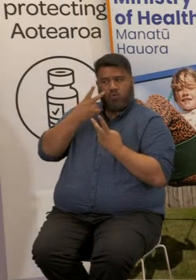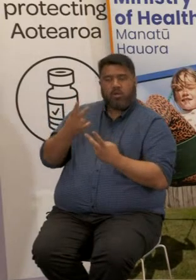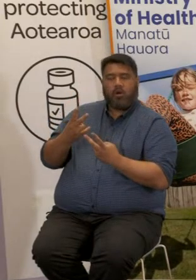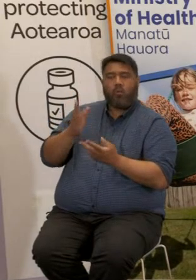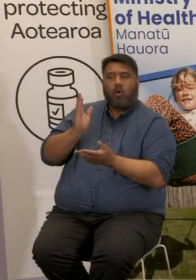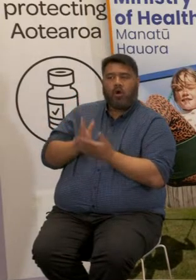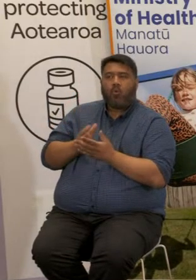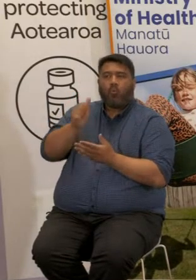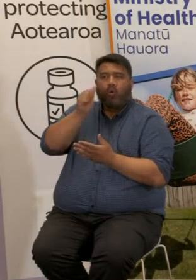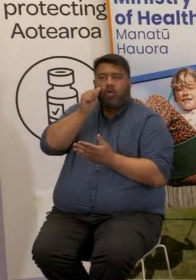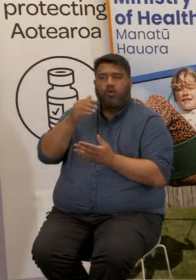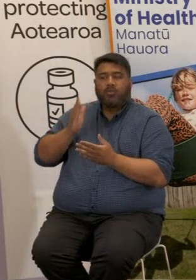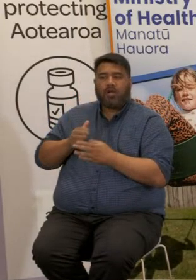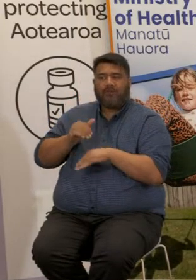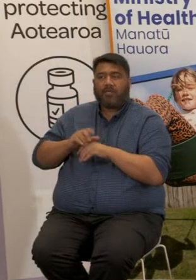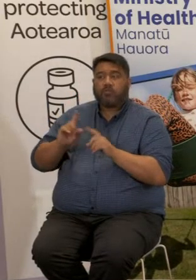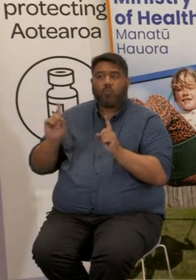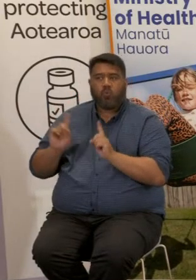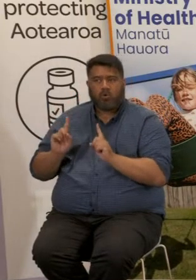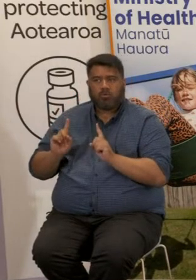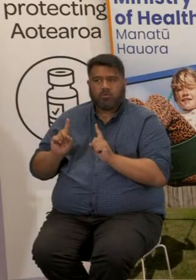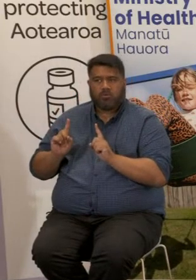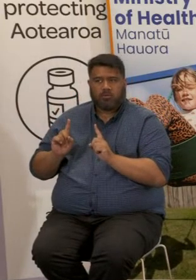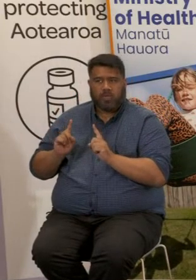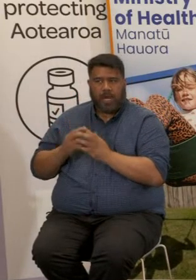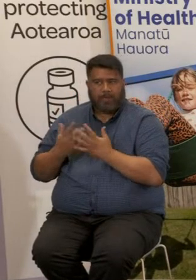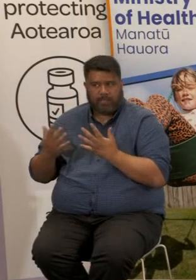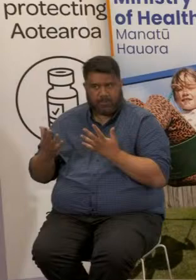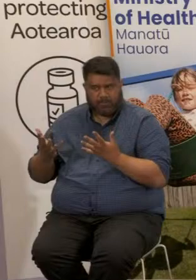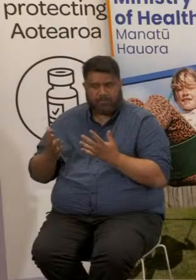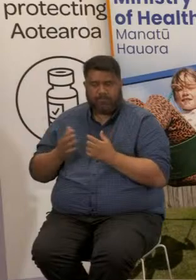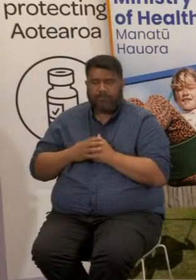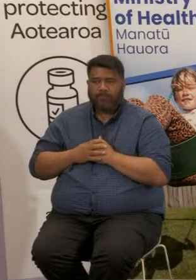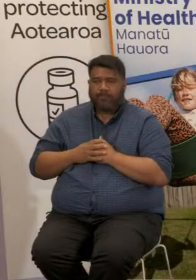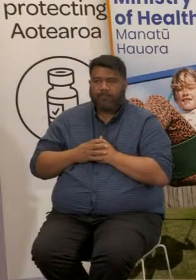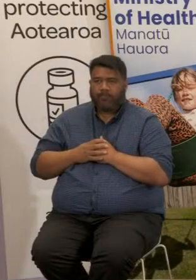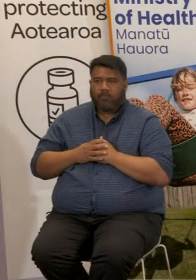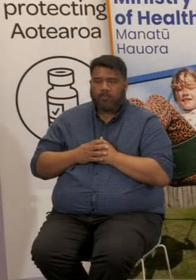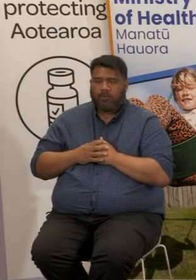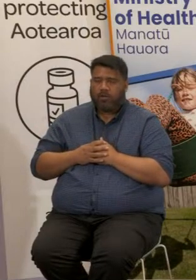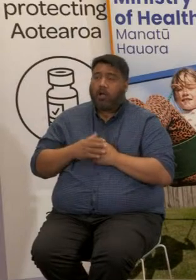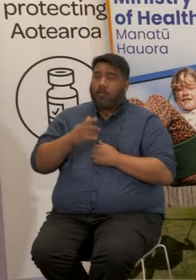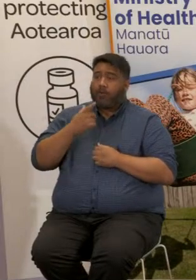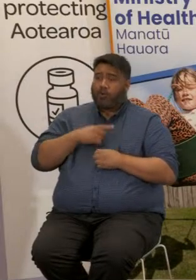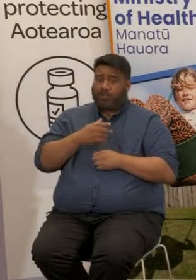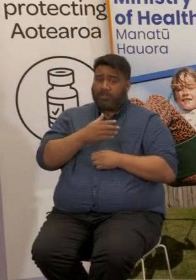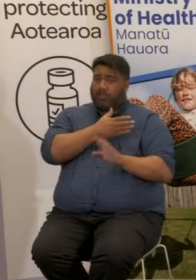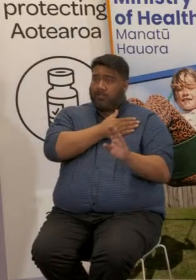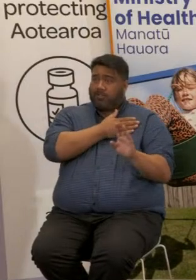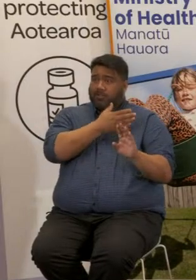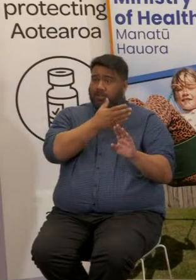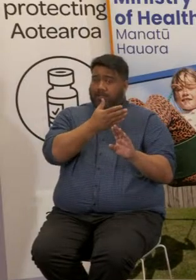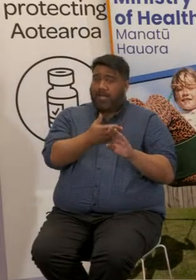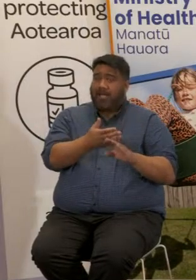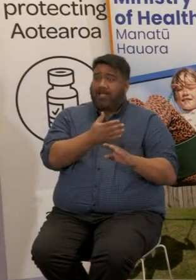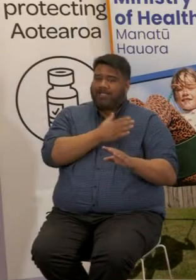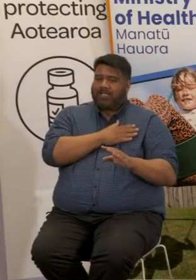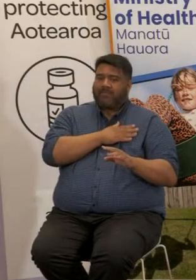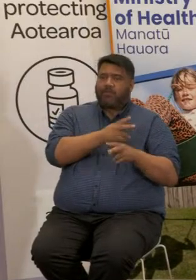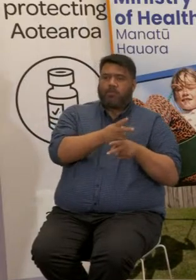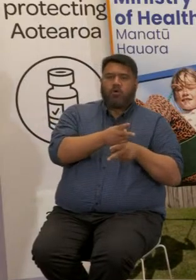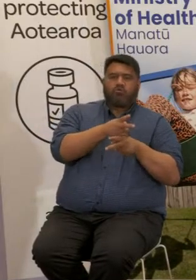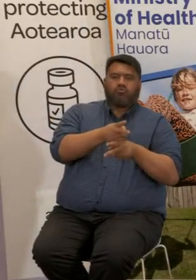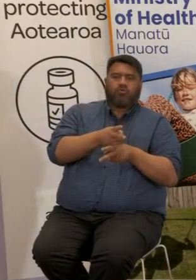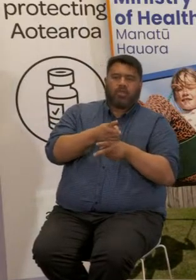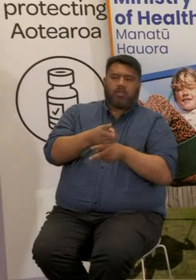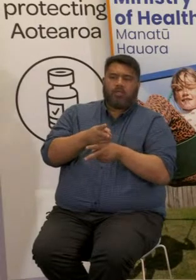effect profile. I think it's a reflection on the safety monitoring that we have picked up the incidence of severe side effects. So